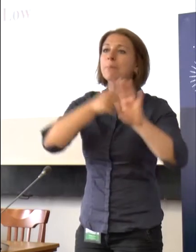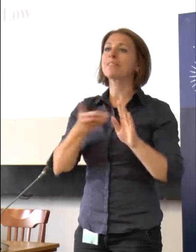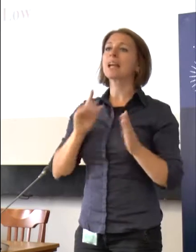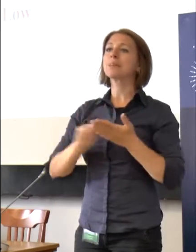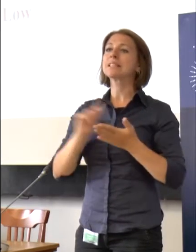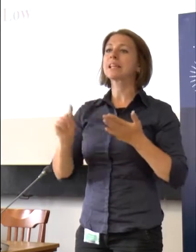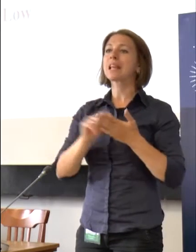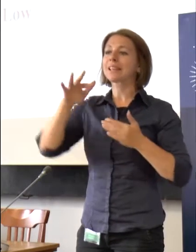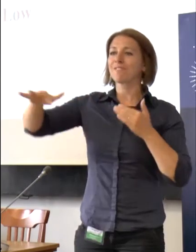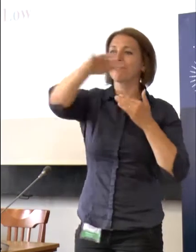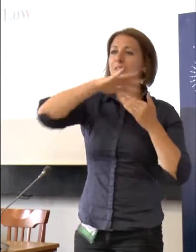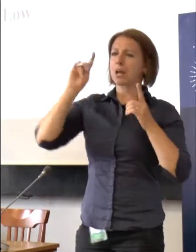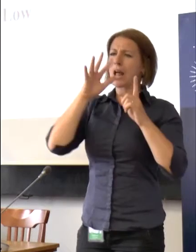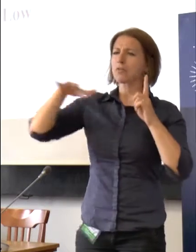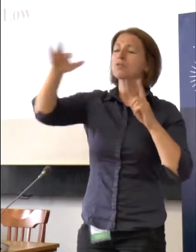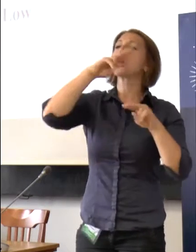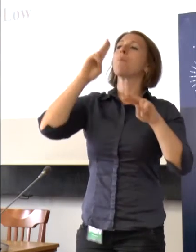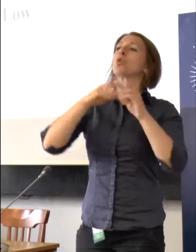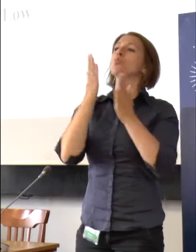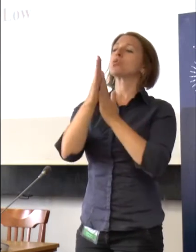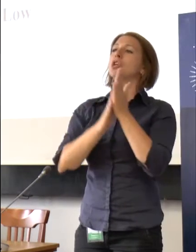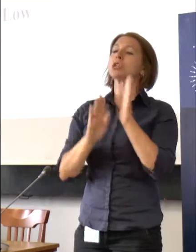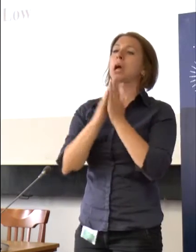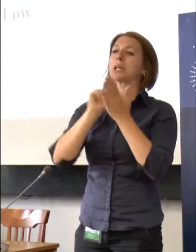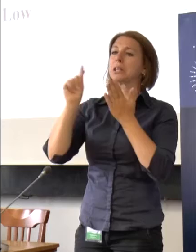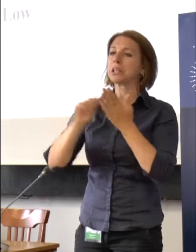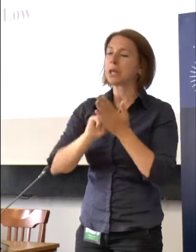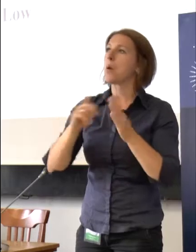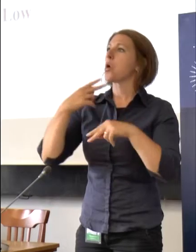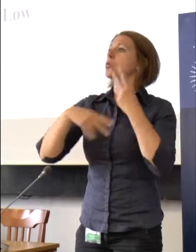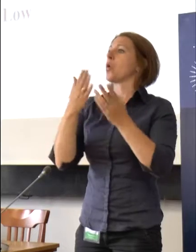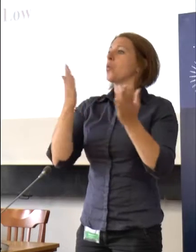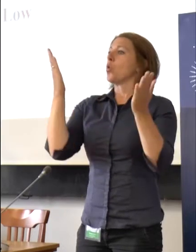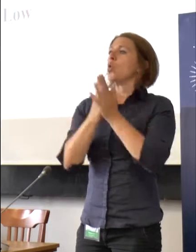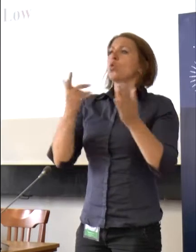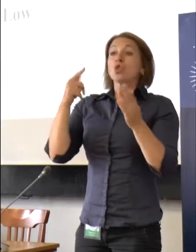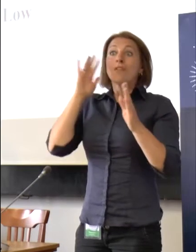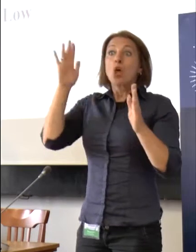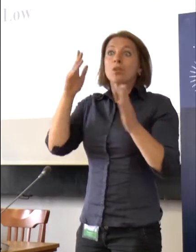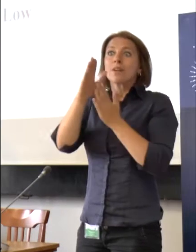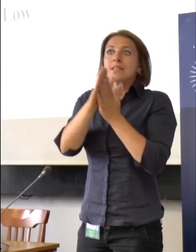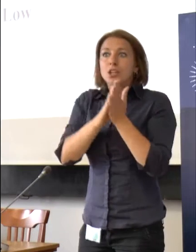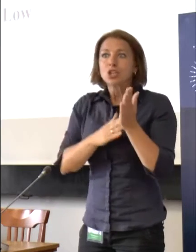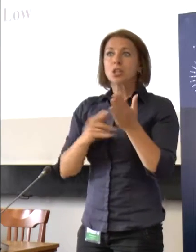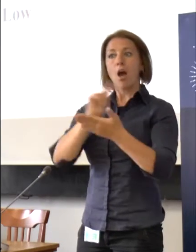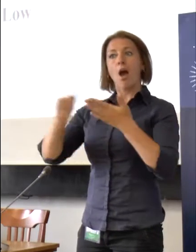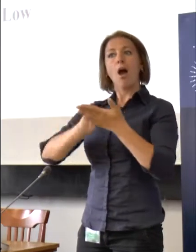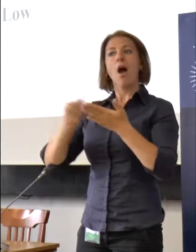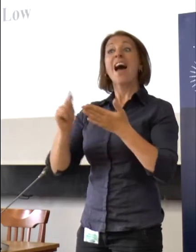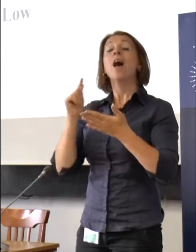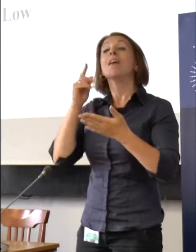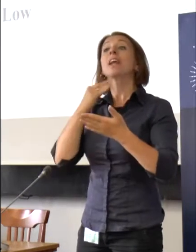say, 1637, it's Descartes who writes in French. He also writes still in Latin, but Le Discours de la Méthode is written